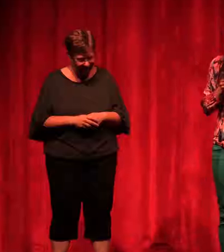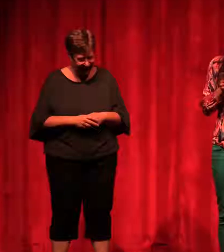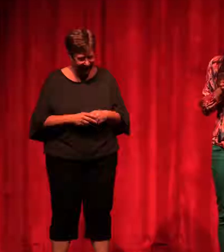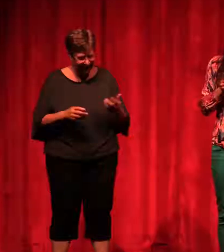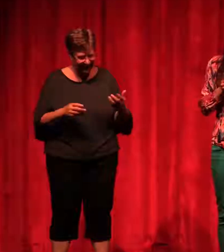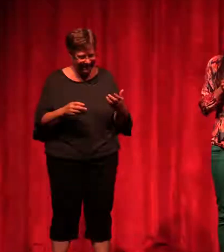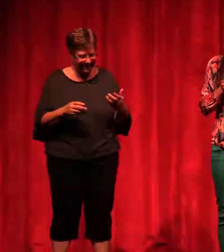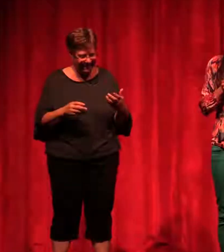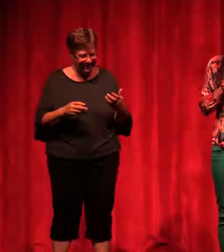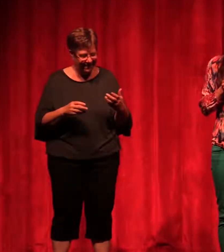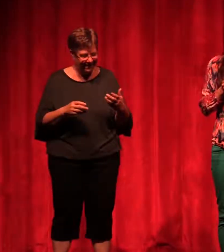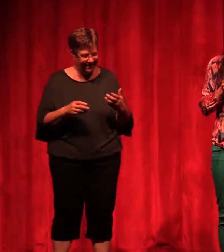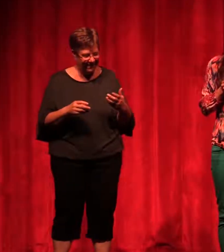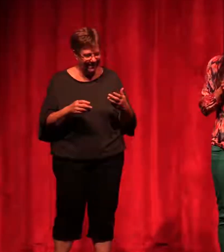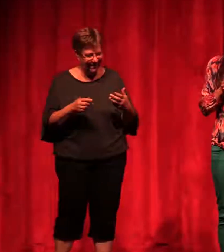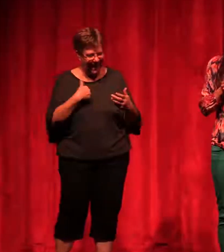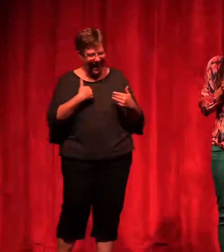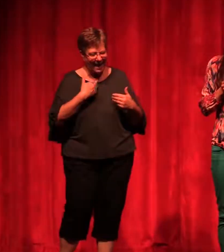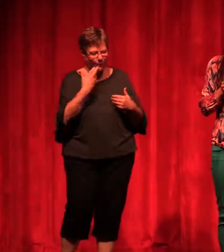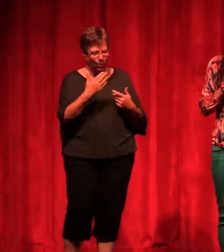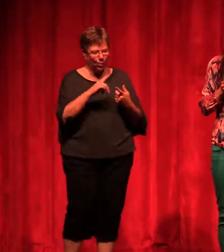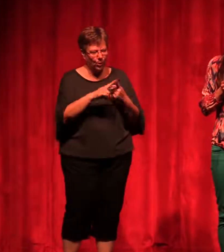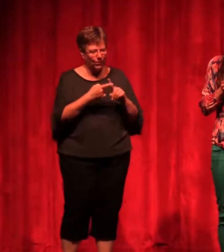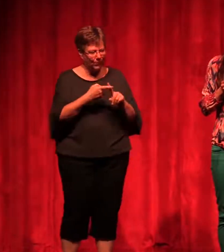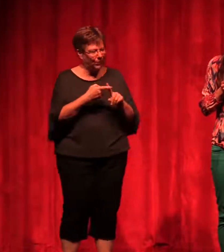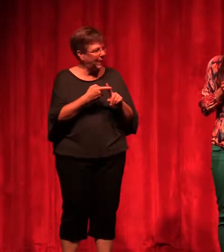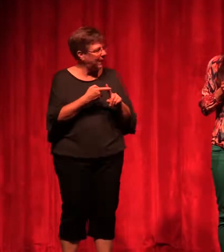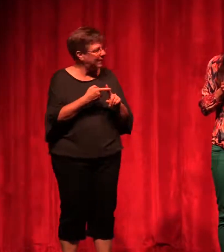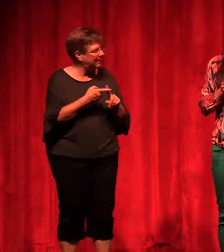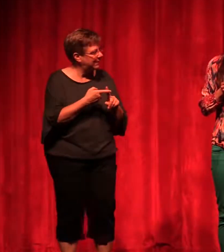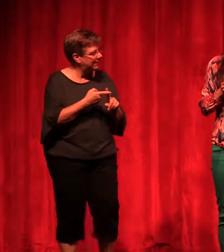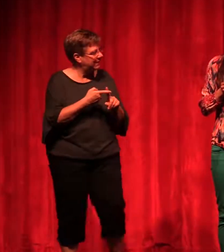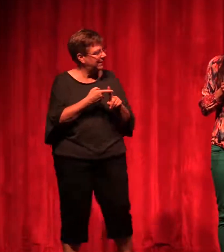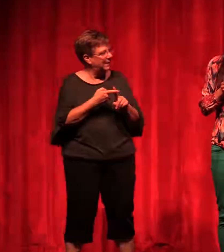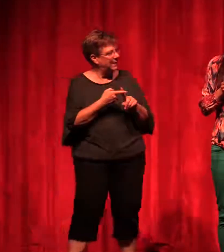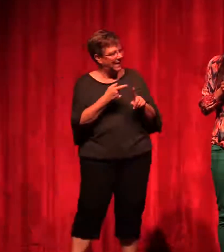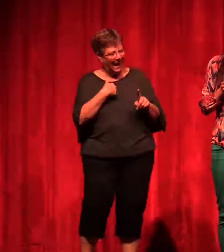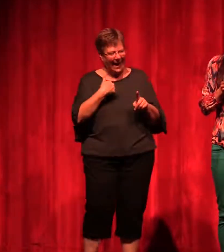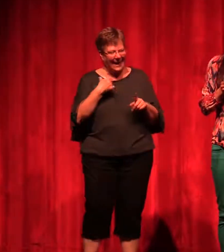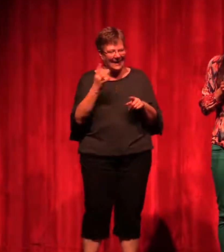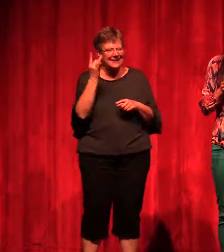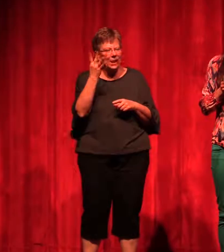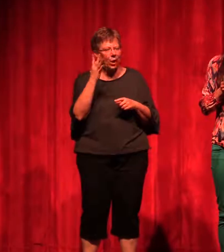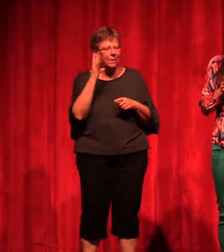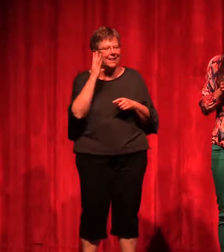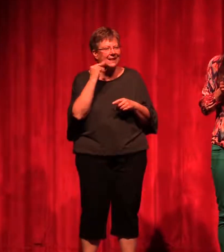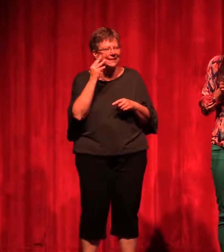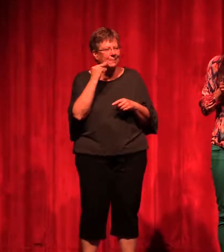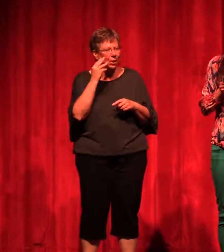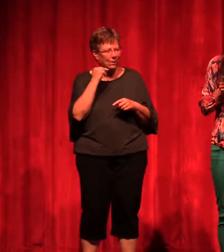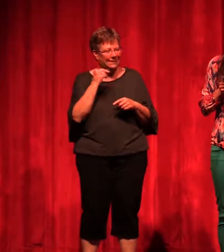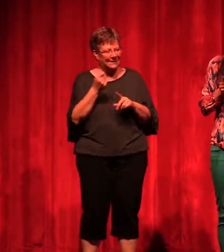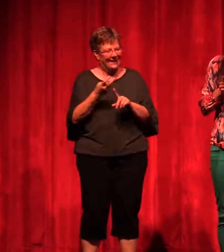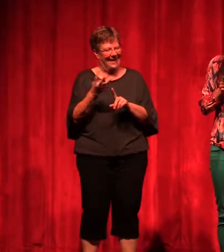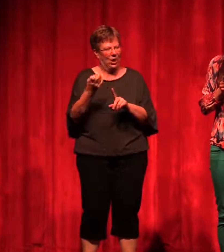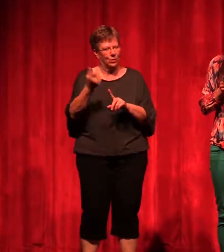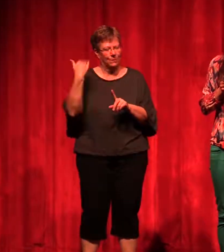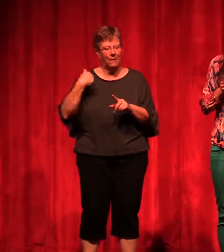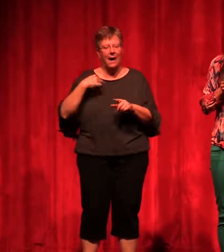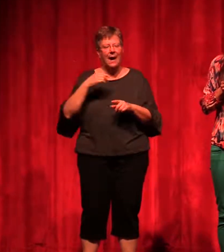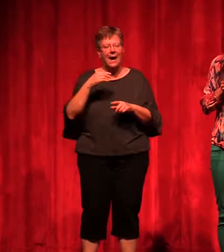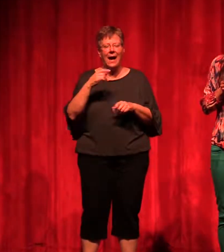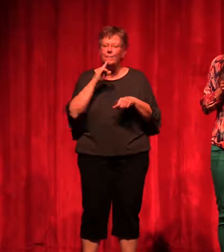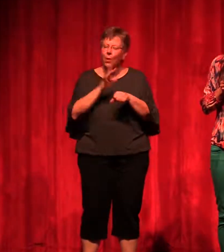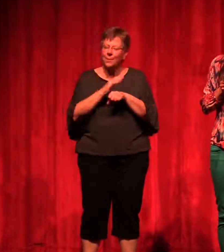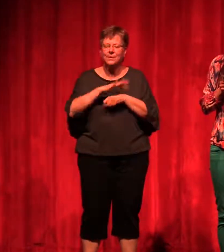At the insistence of a good friend, I tried online dating. I had a terrible experience a few years prior and swore I would